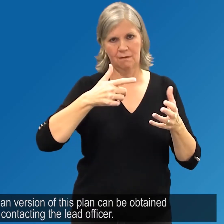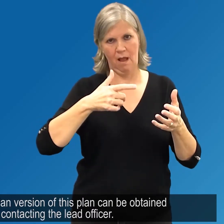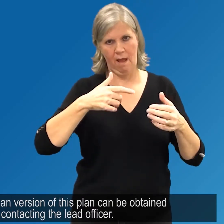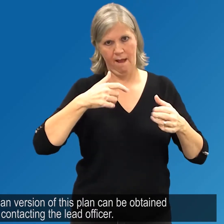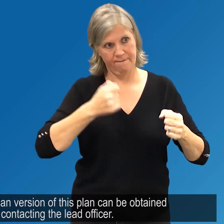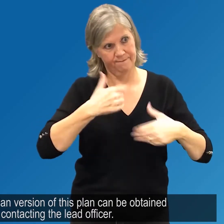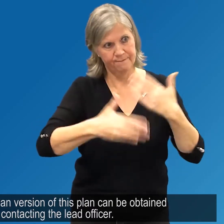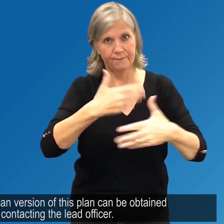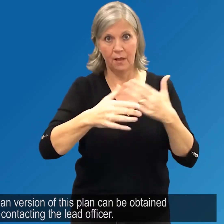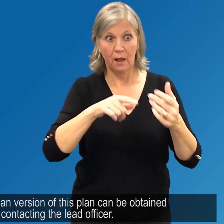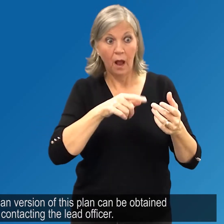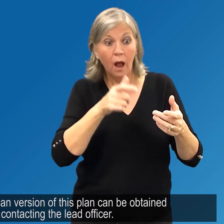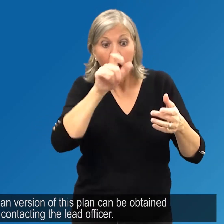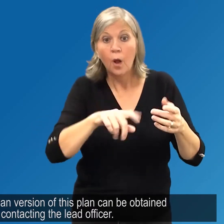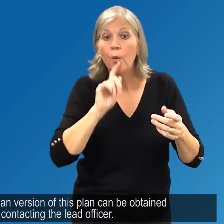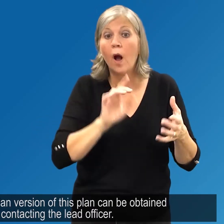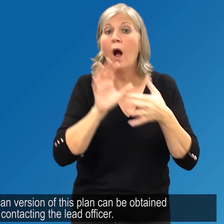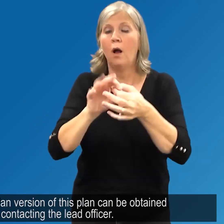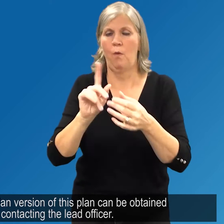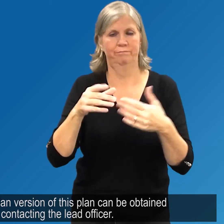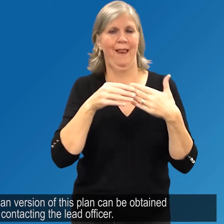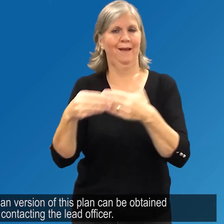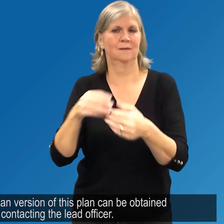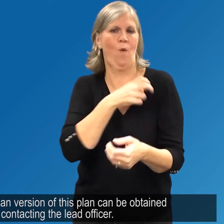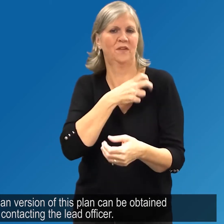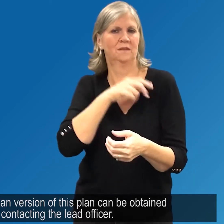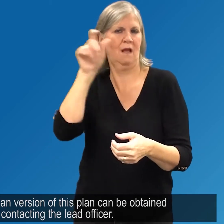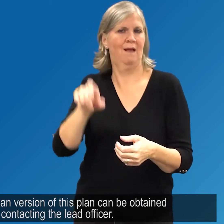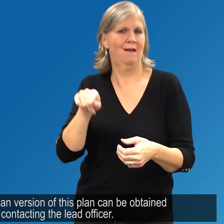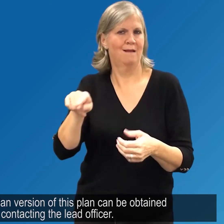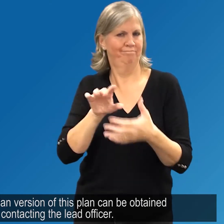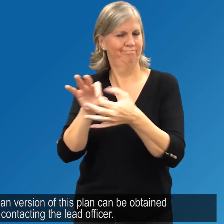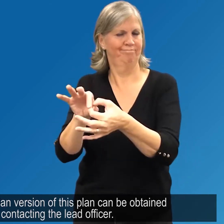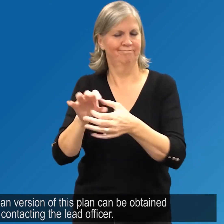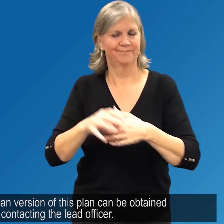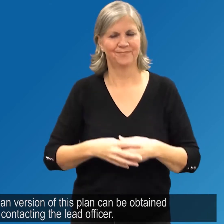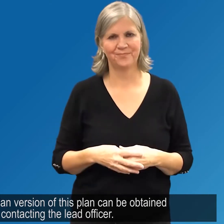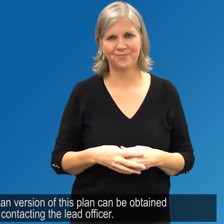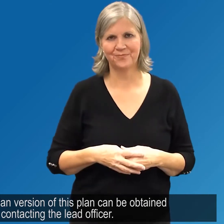The BSL plan of this plan can be obtained by contacting the lead officer.